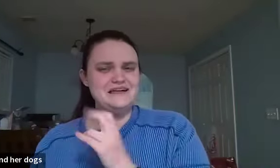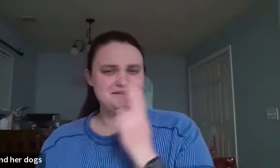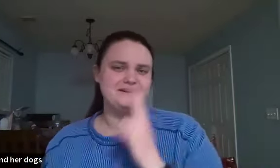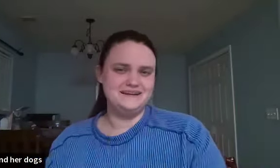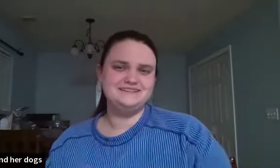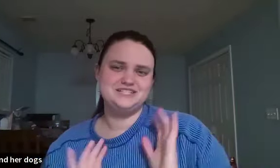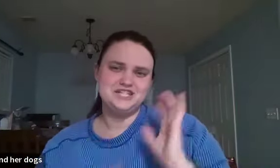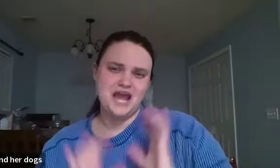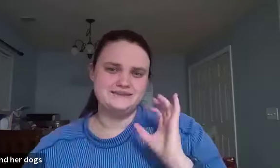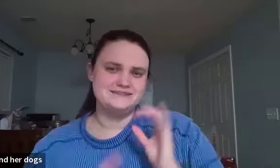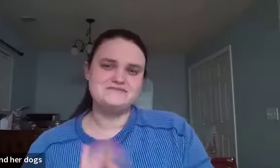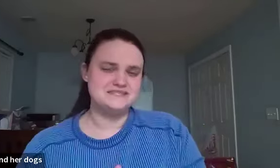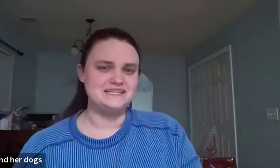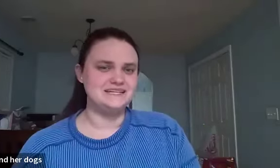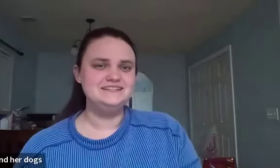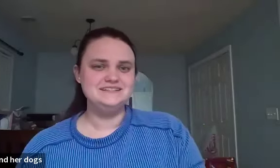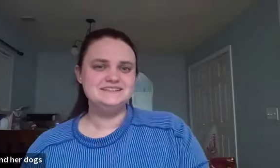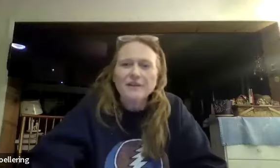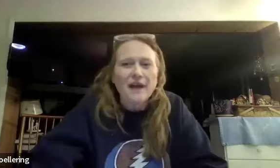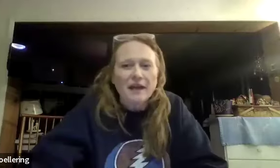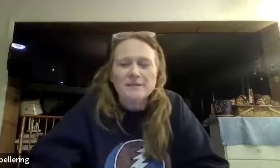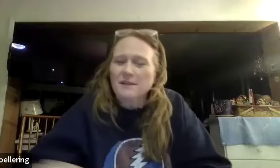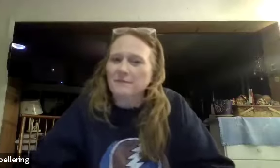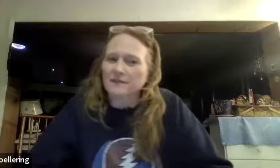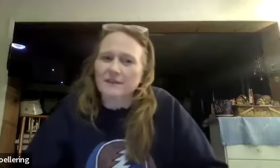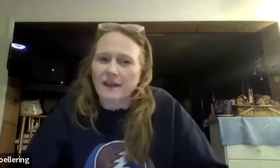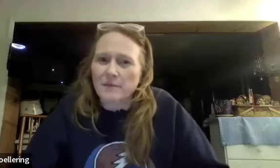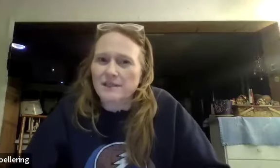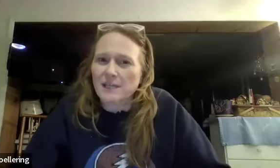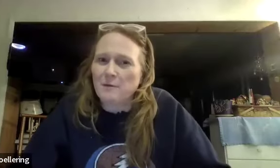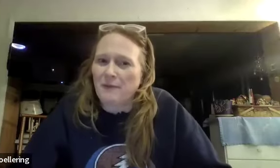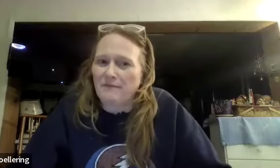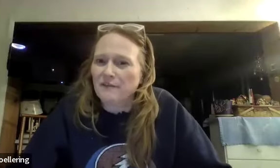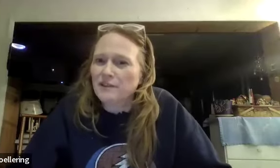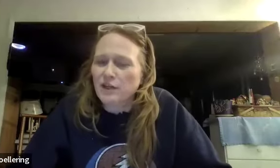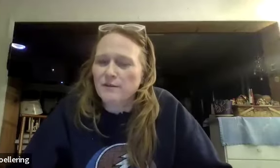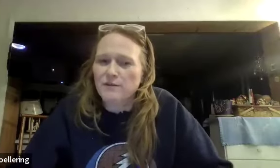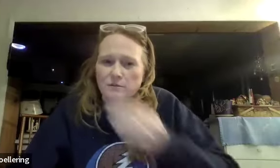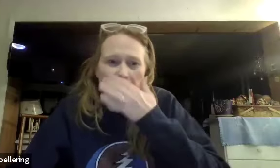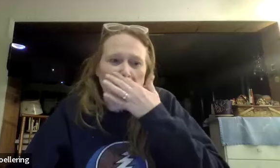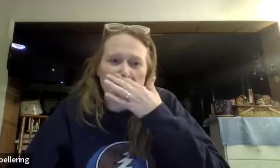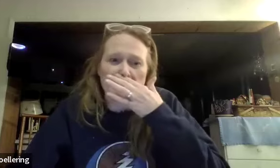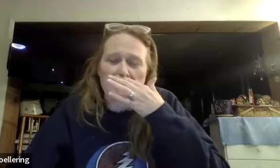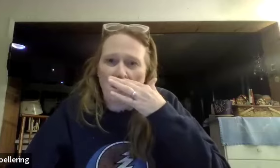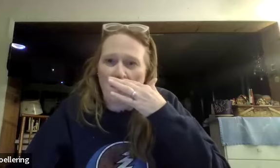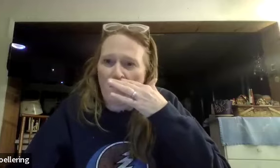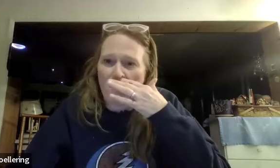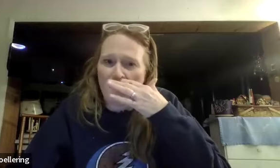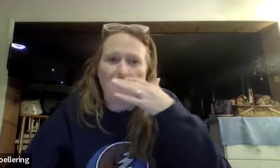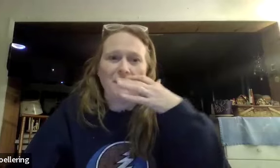a lot of fun to just chat and stuff and I see. figured there had to be something like that because some of my favorite shows are when the bass is so